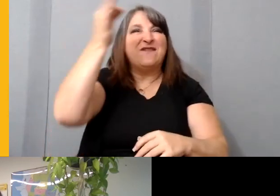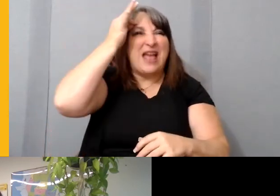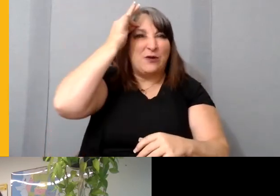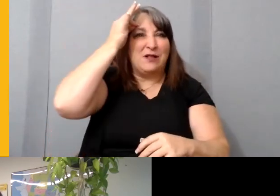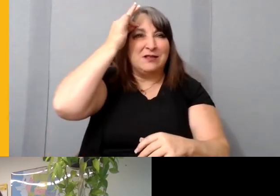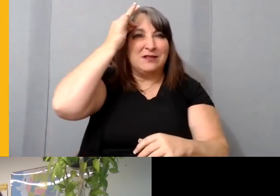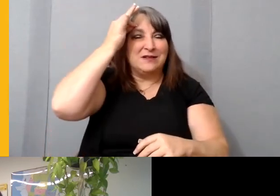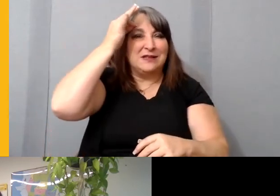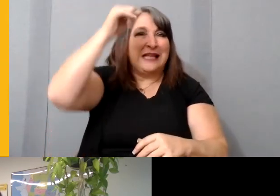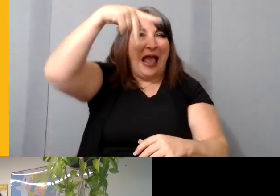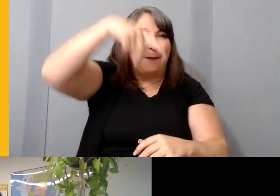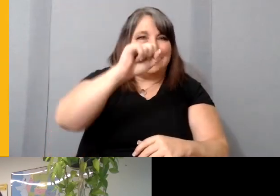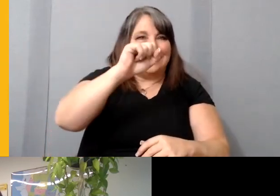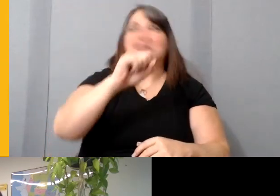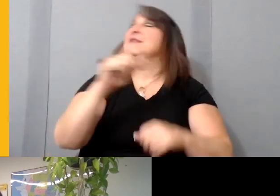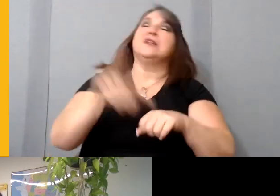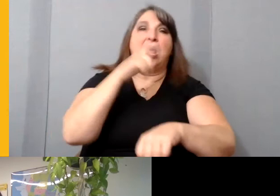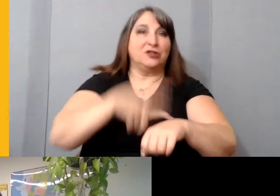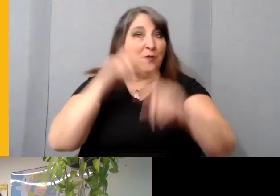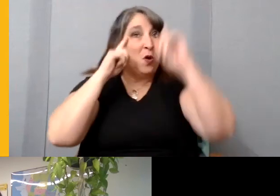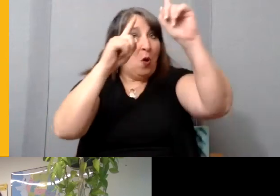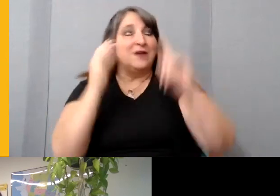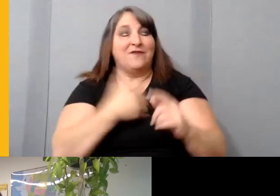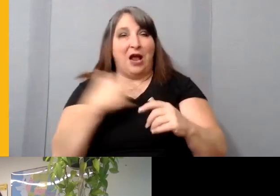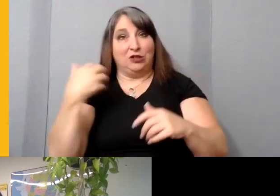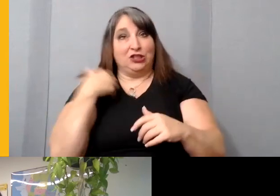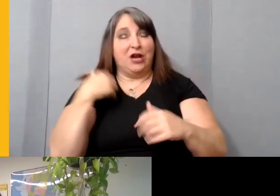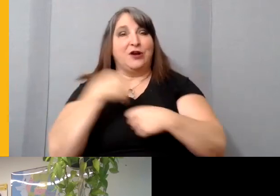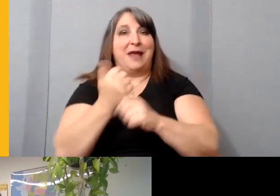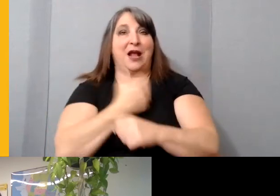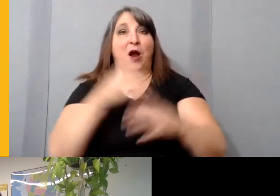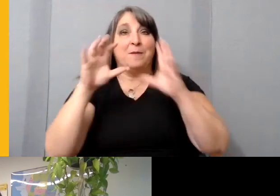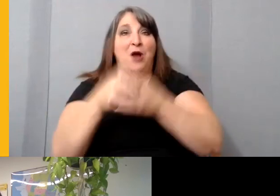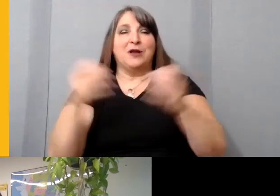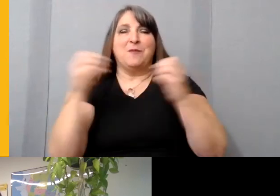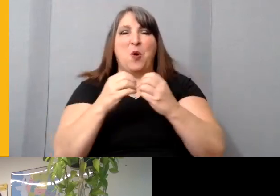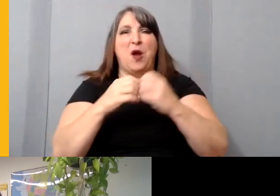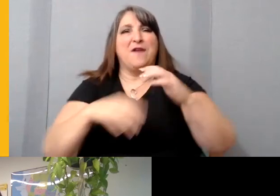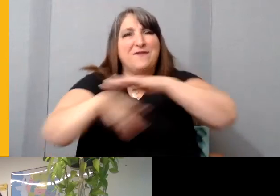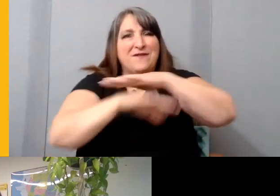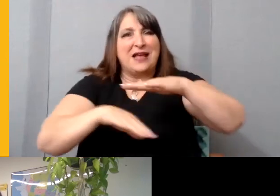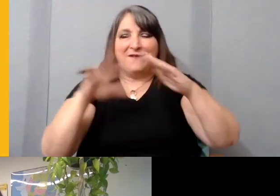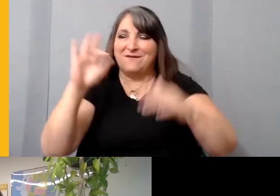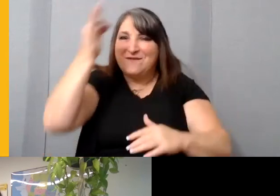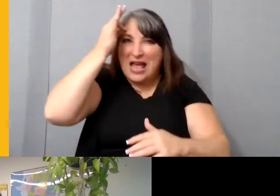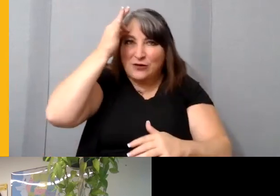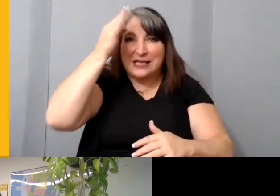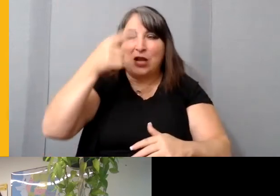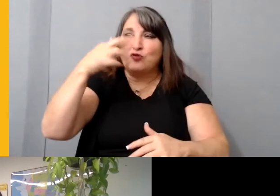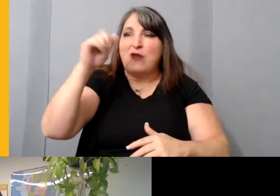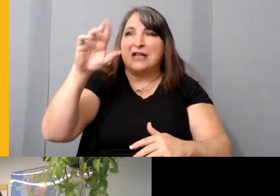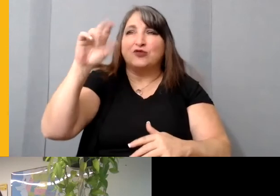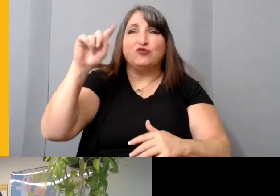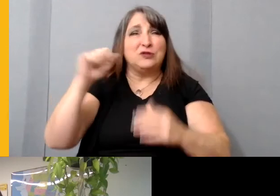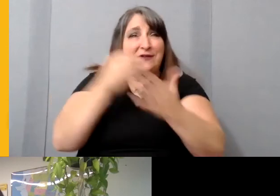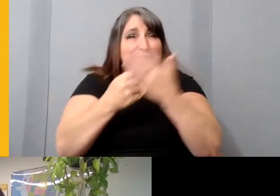It's a long-term goal of our chair and of the party to make our party a more federally grassroots funded organization that is truly powered